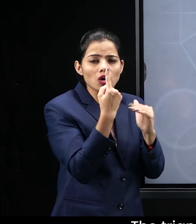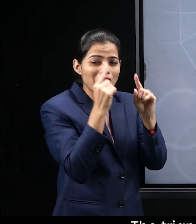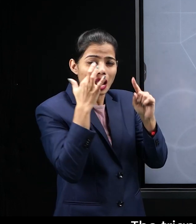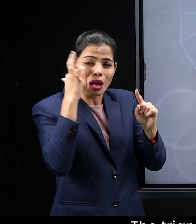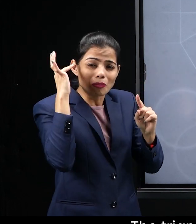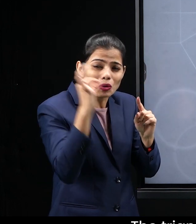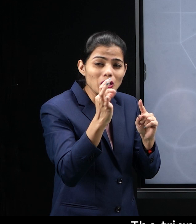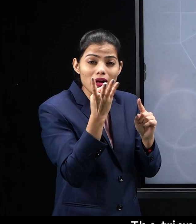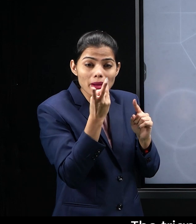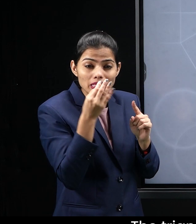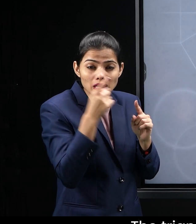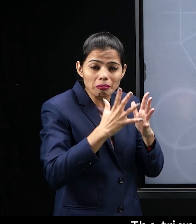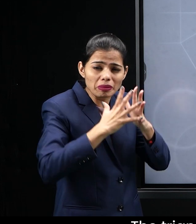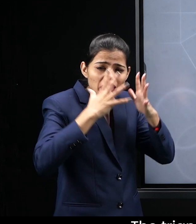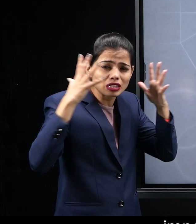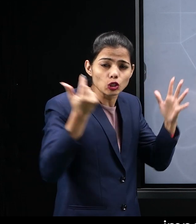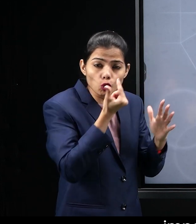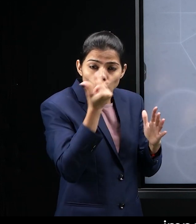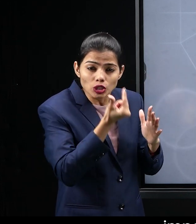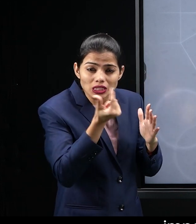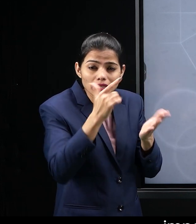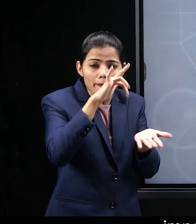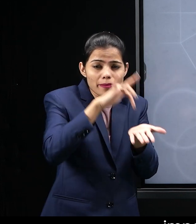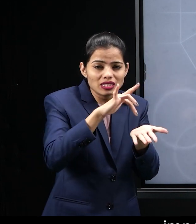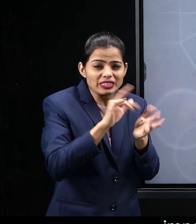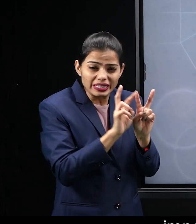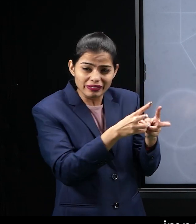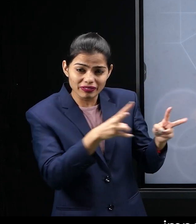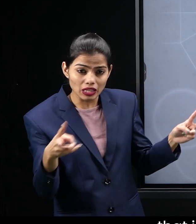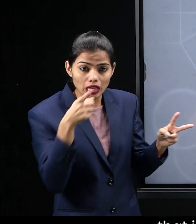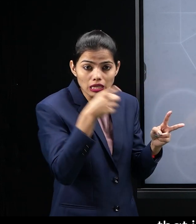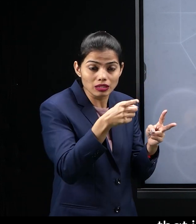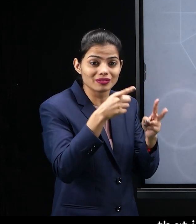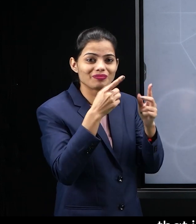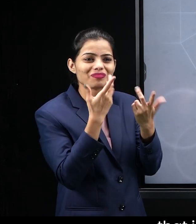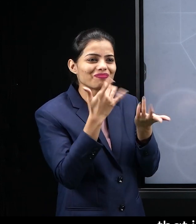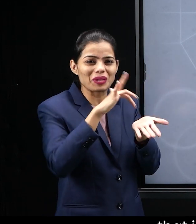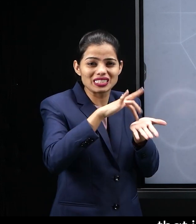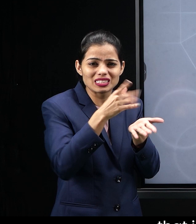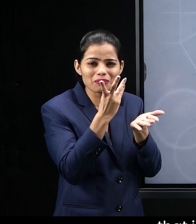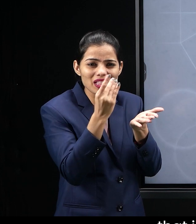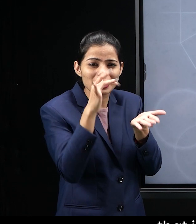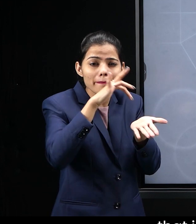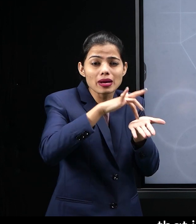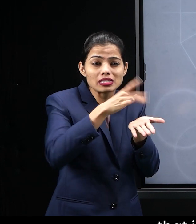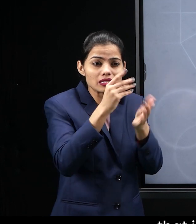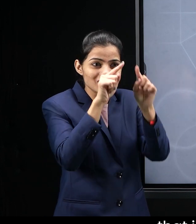inequality theorem is one of the important mathematical principle that is used across various branches